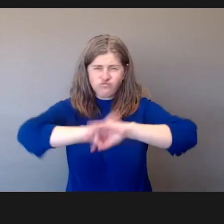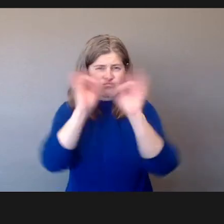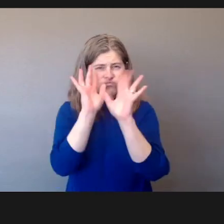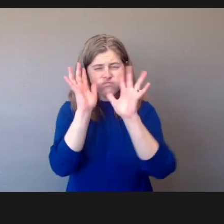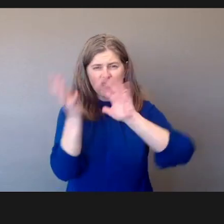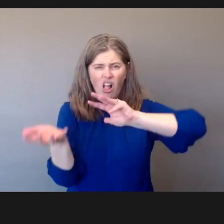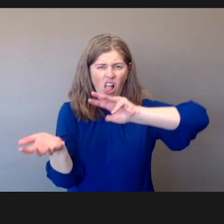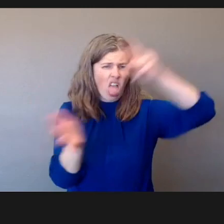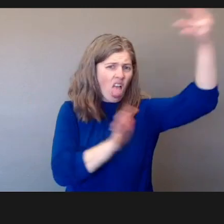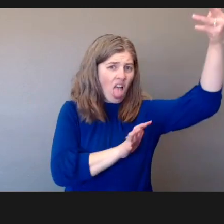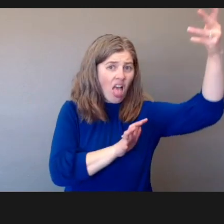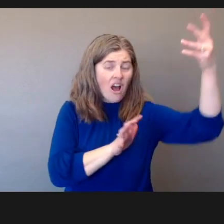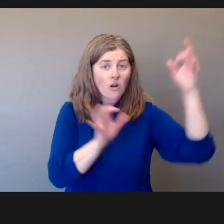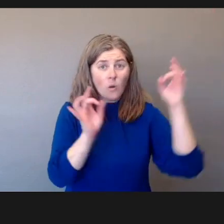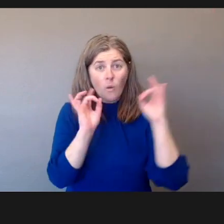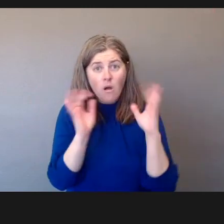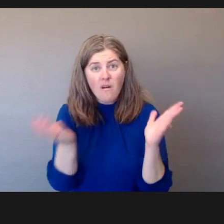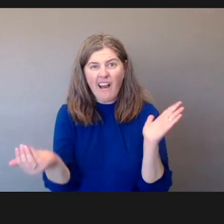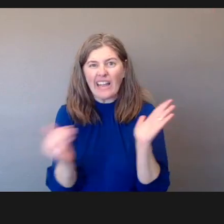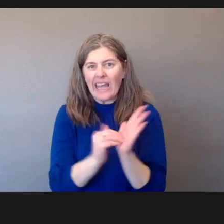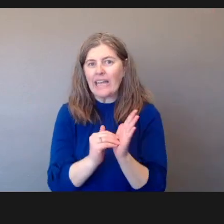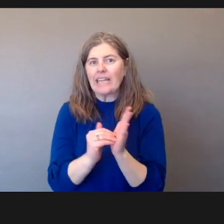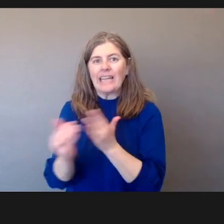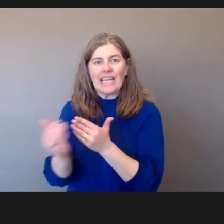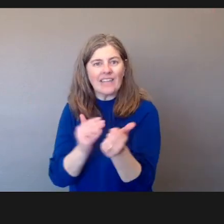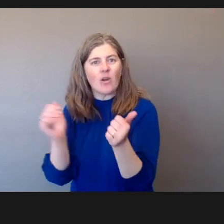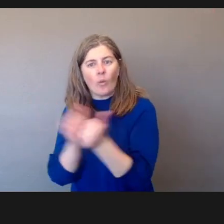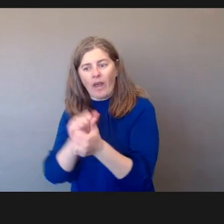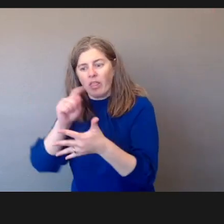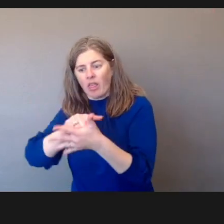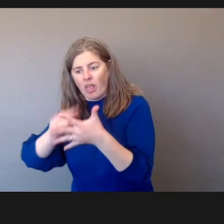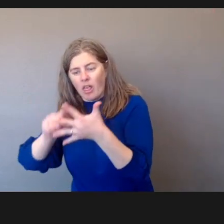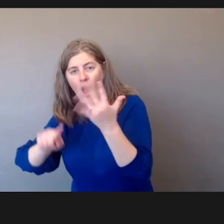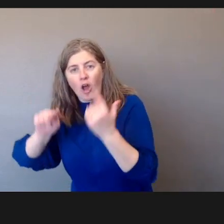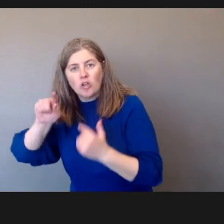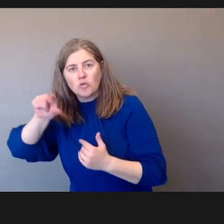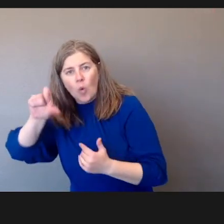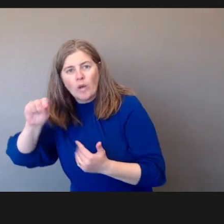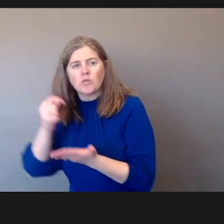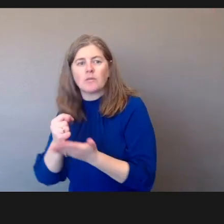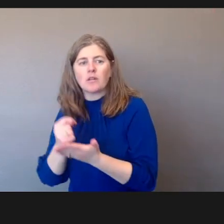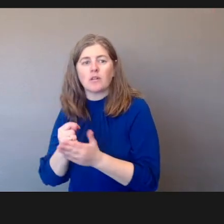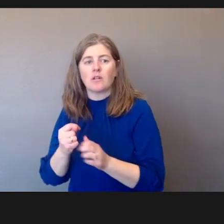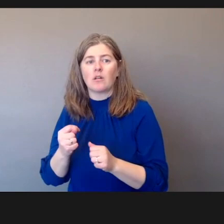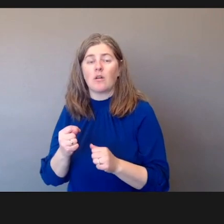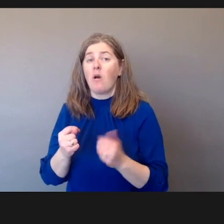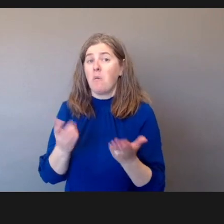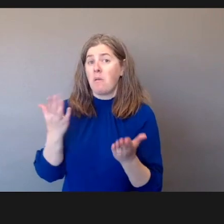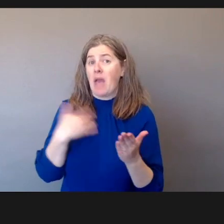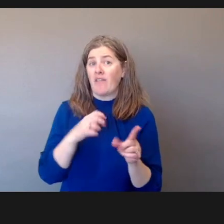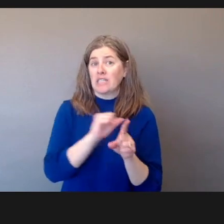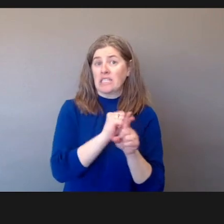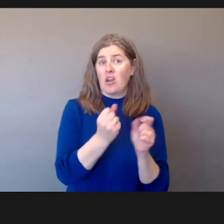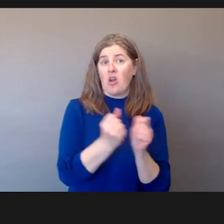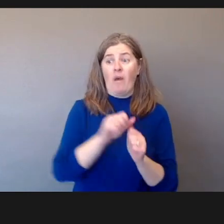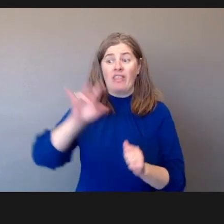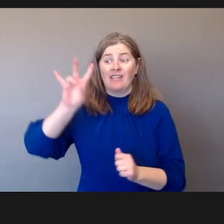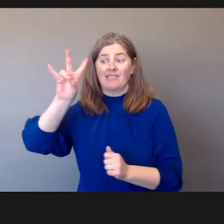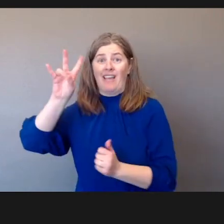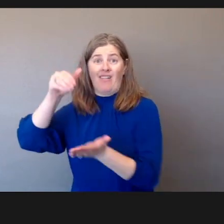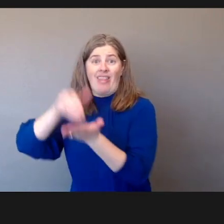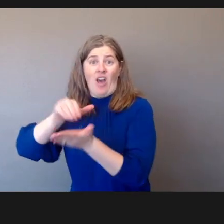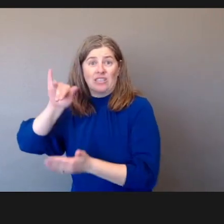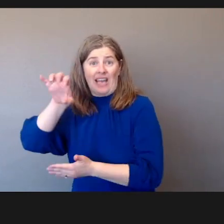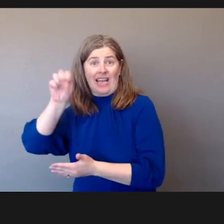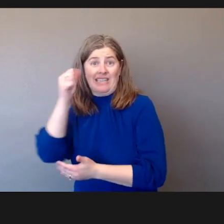Mexico again, despite all the tools and treatments, one thing I didn't mention is we could have a scenario with 7,000 cases